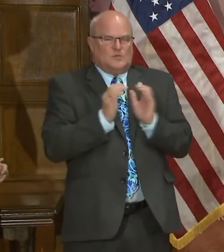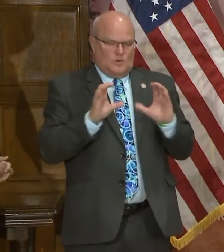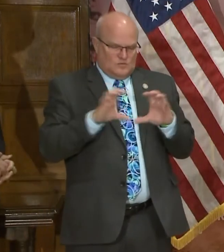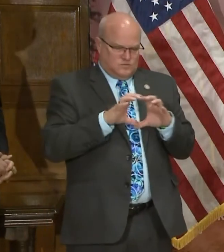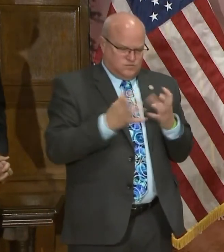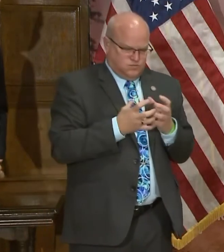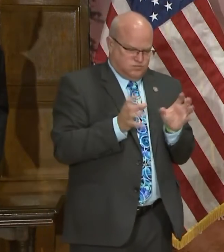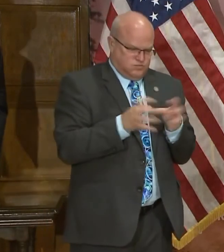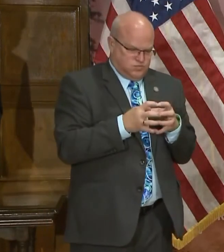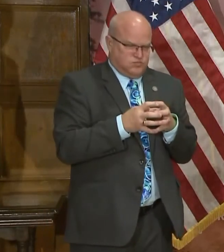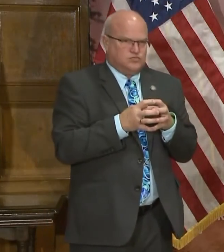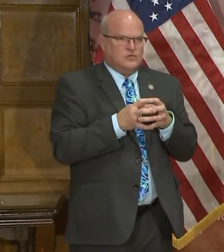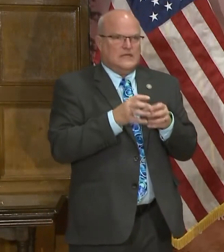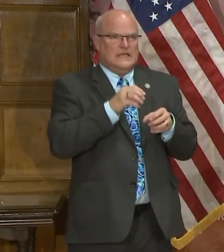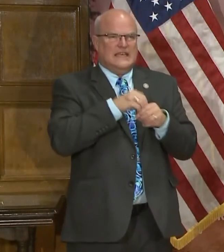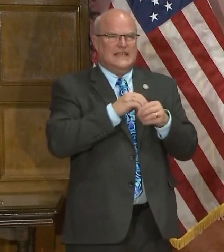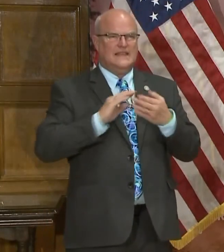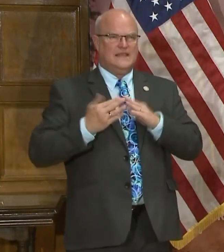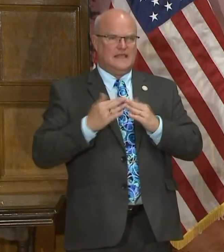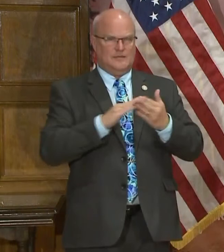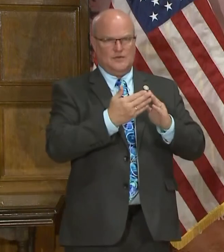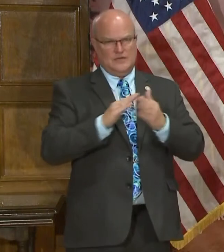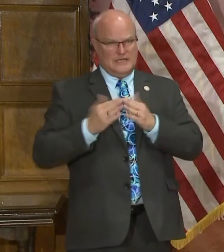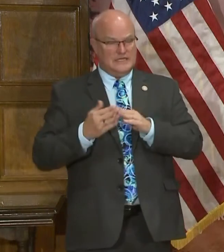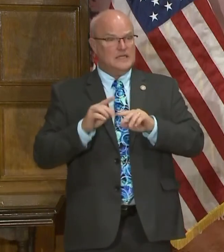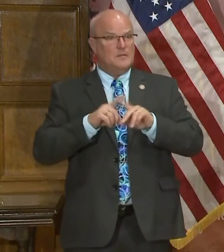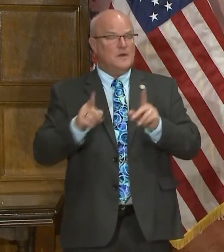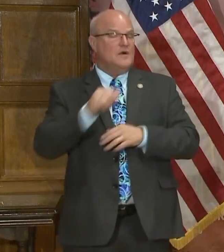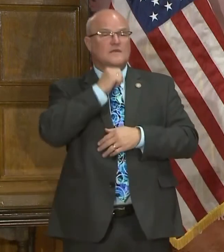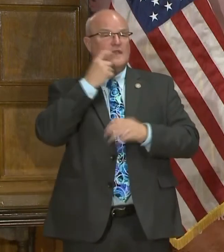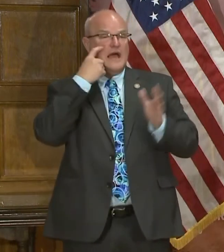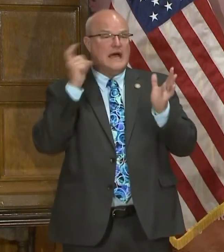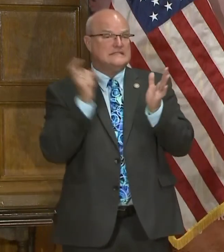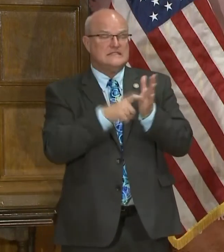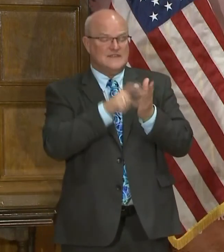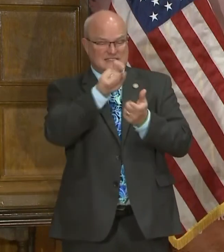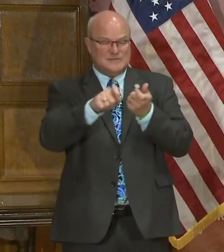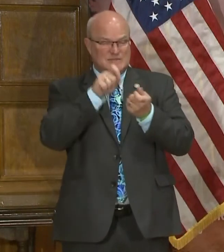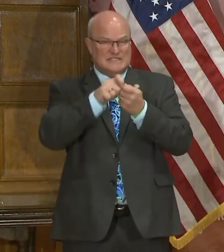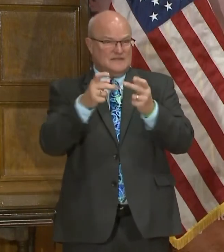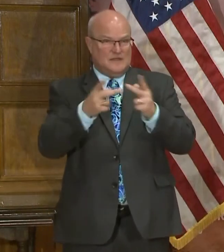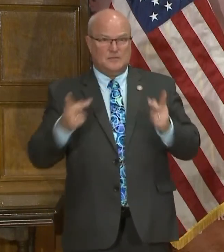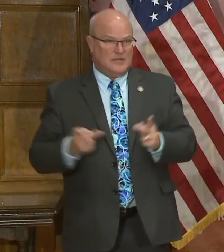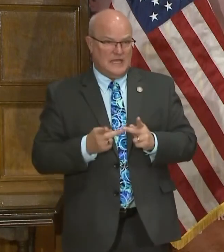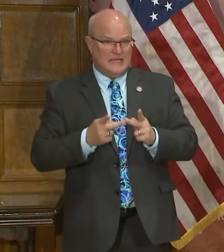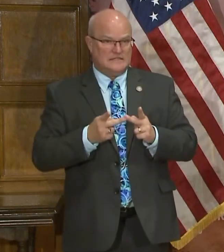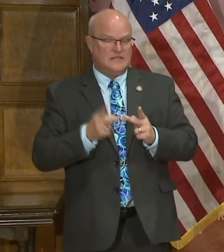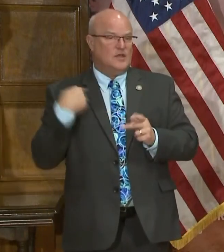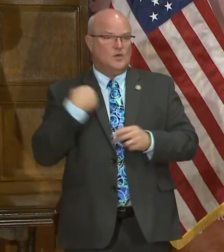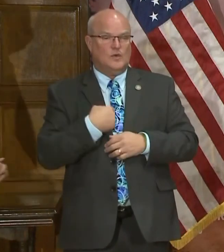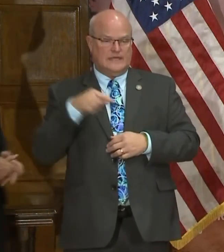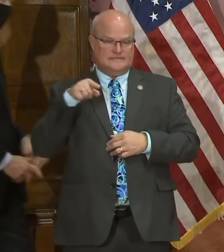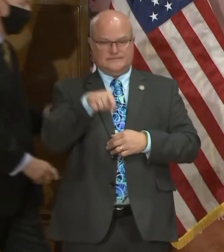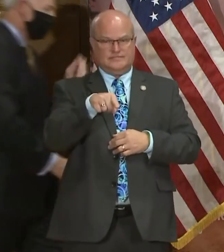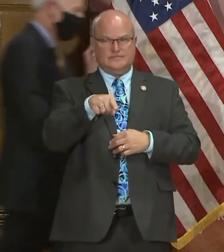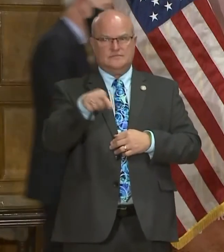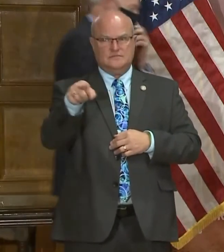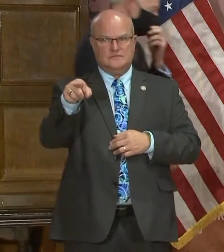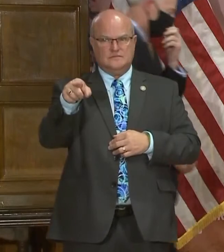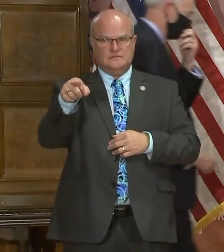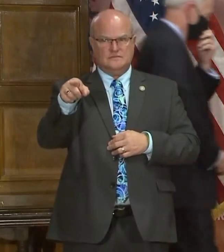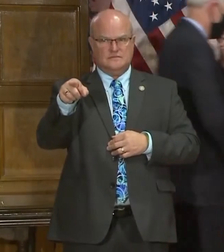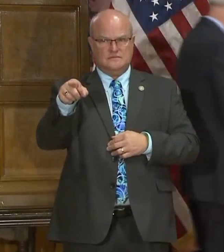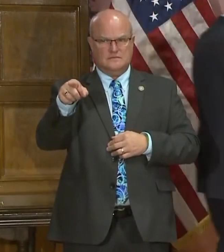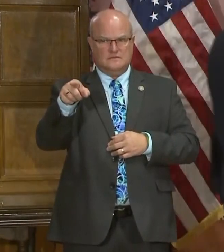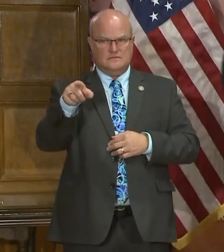gatherings in our communities, but we've not identified a specific source that we can put our finger on. Thank you. Would you say